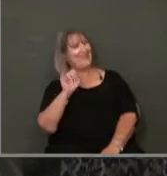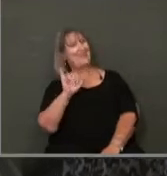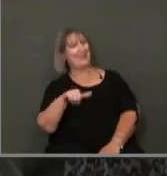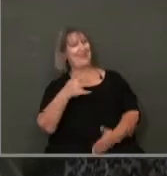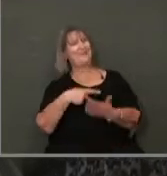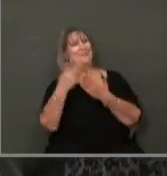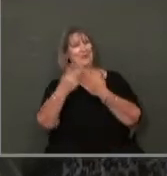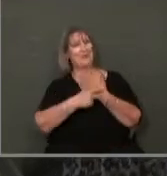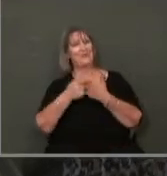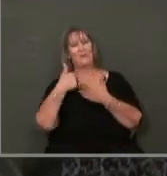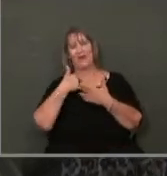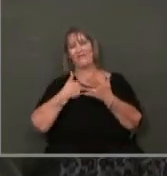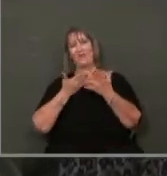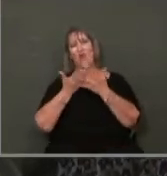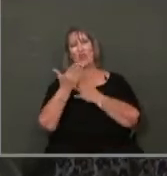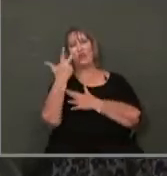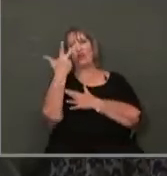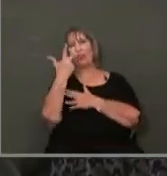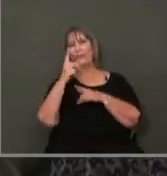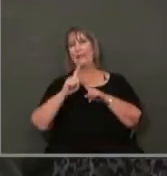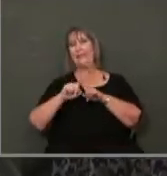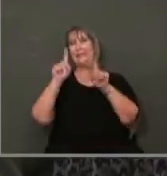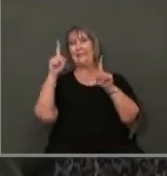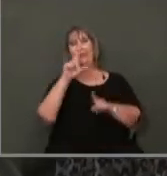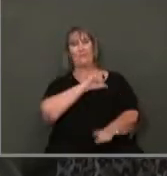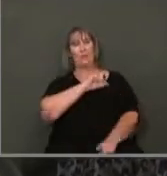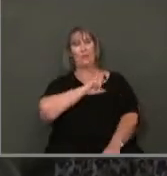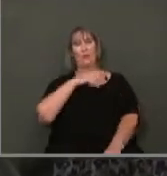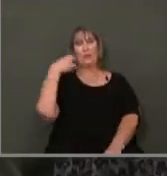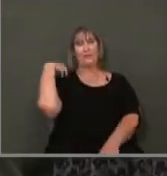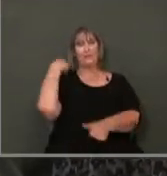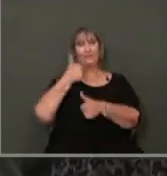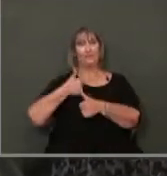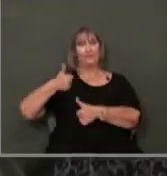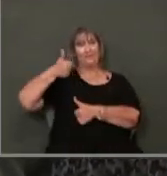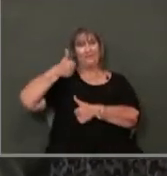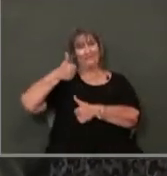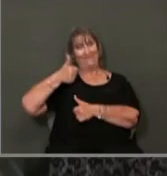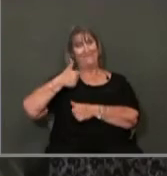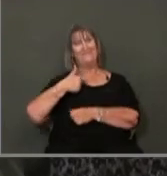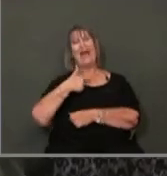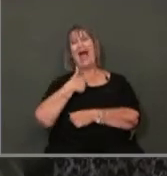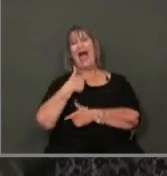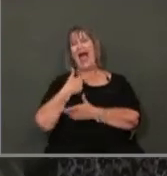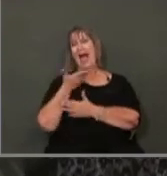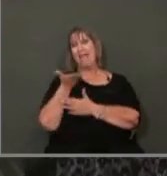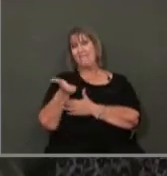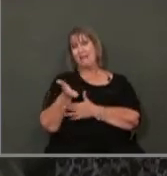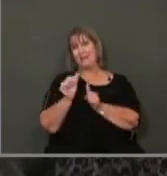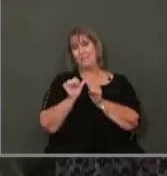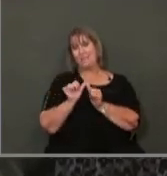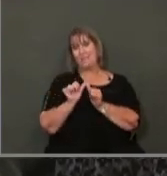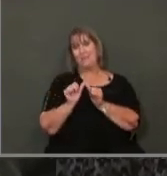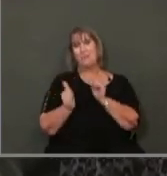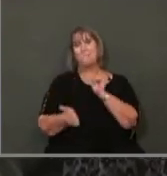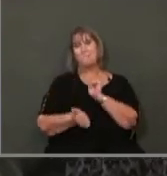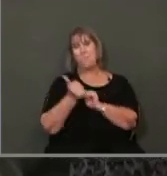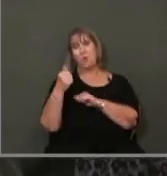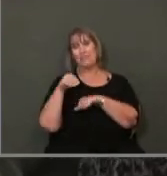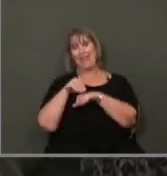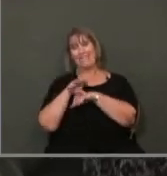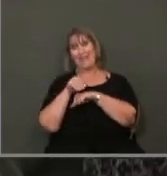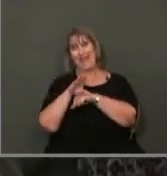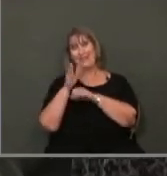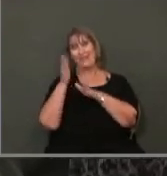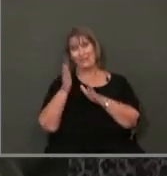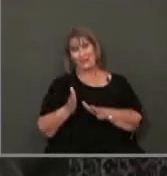to go through 3 different chiefs for the city. I've been there long enough to outlast most of my advisors throughout that entire